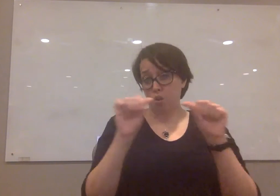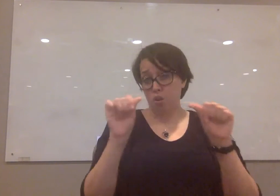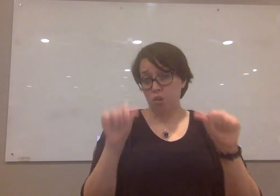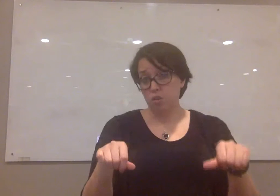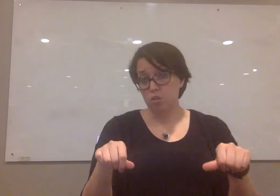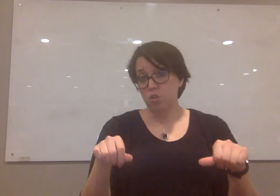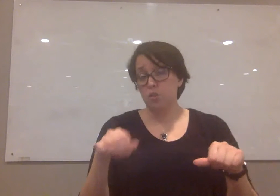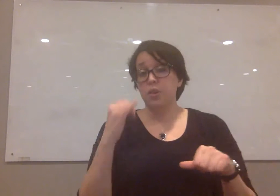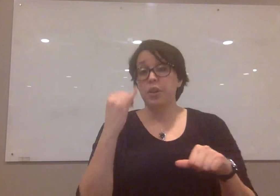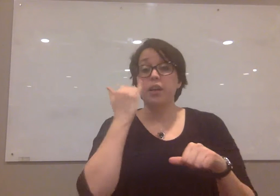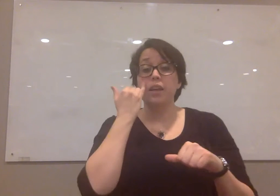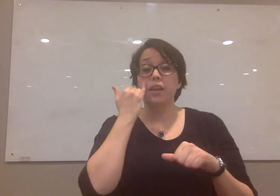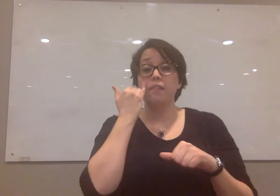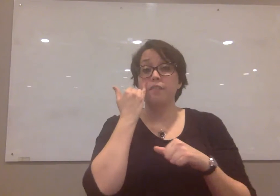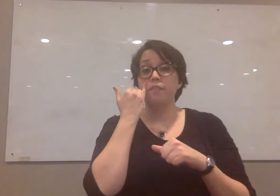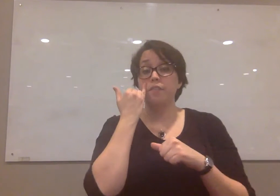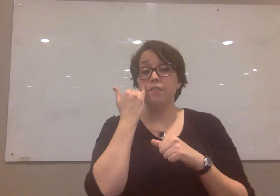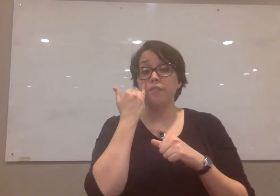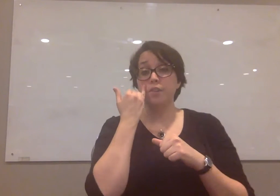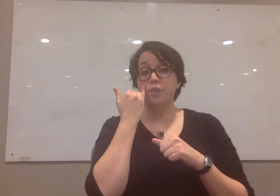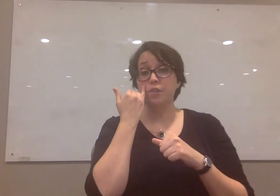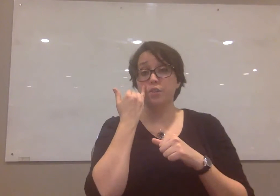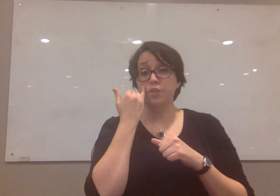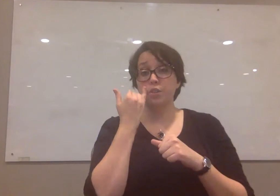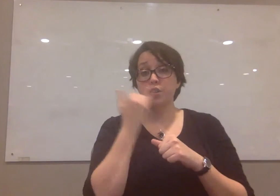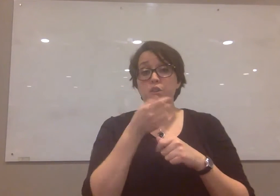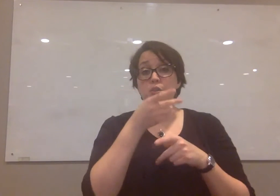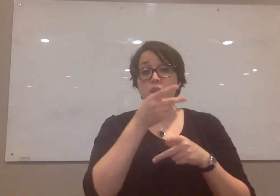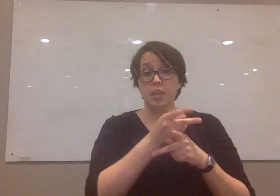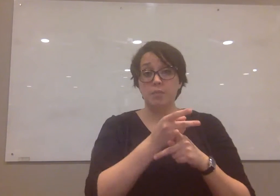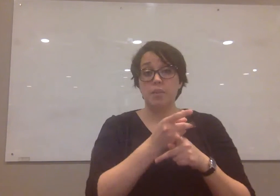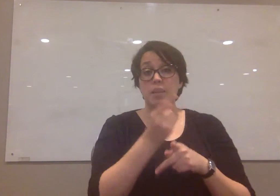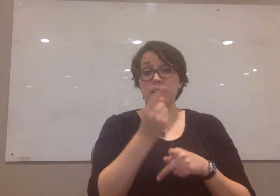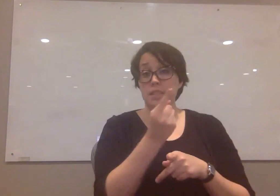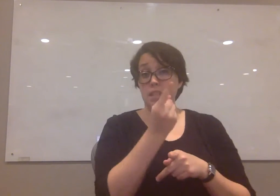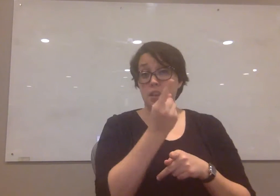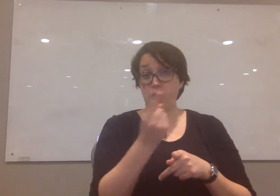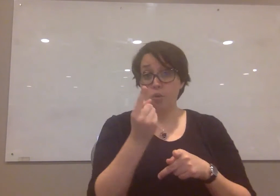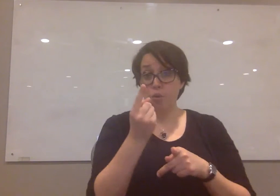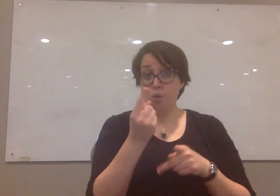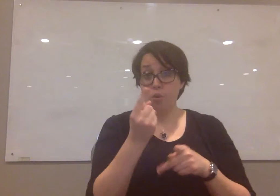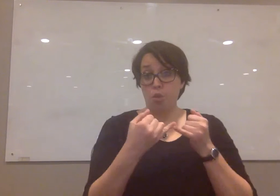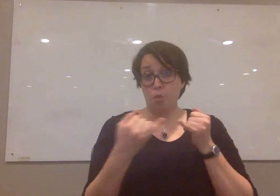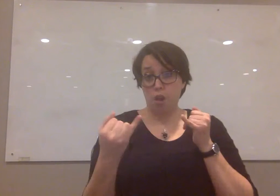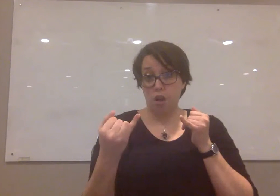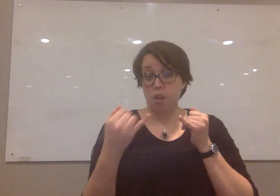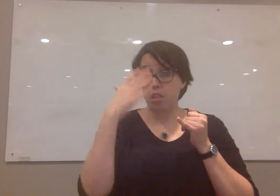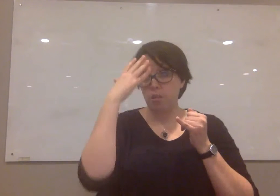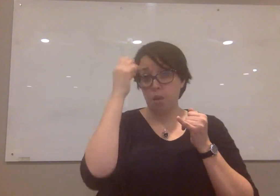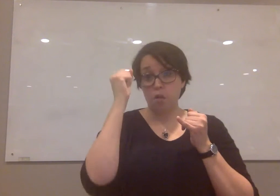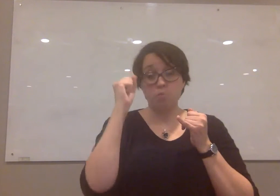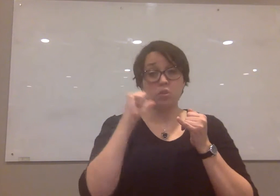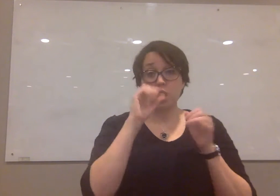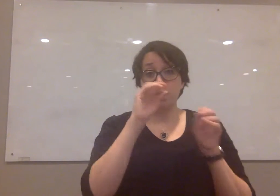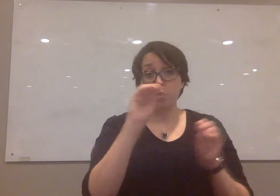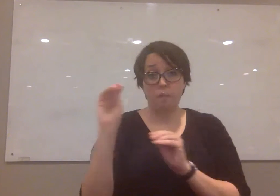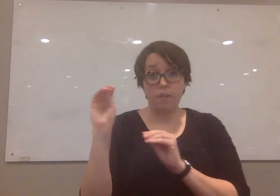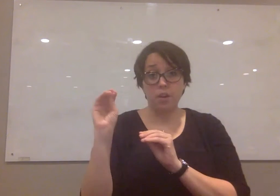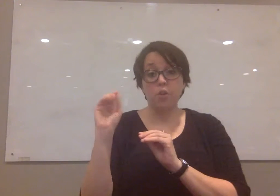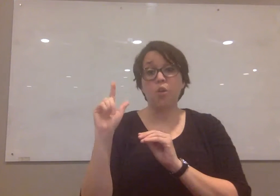you're keeping things effectively single-threaded and you're not moving the memory around. Well, no, when you are moving the memory, though, you're not